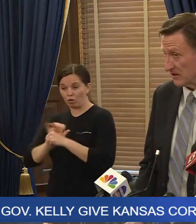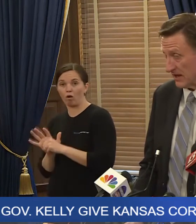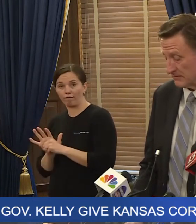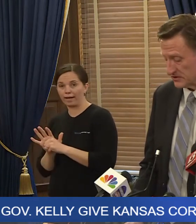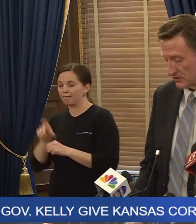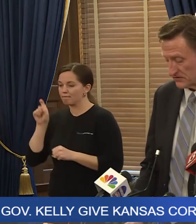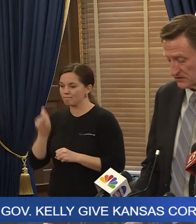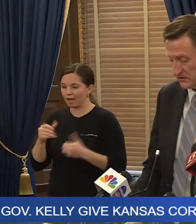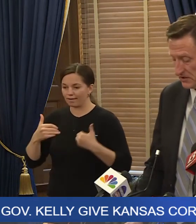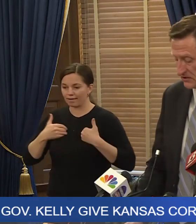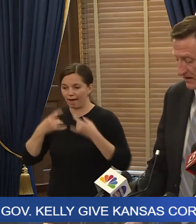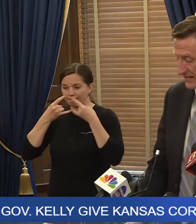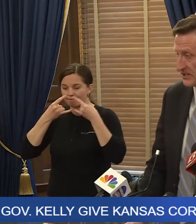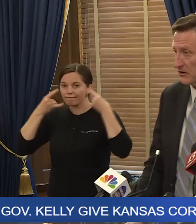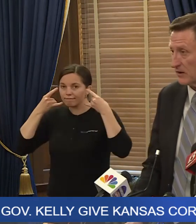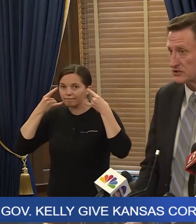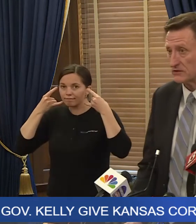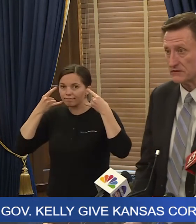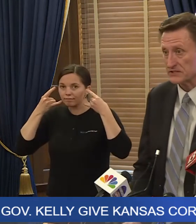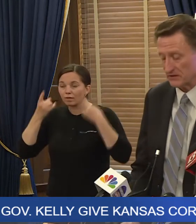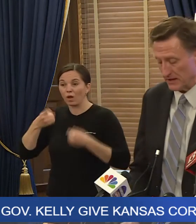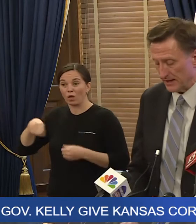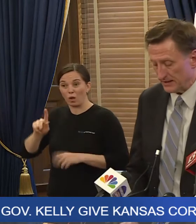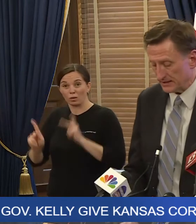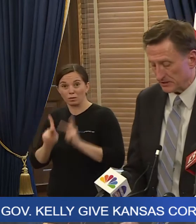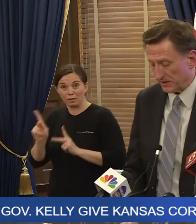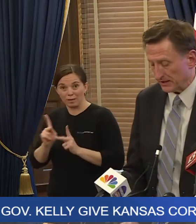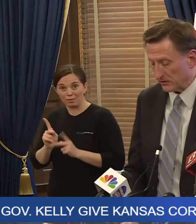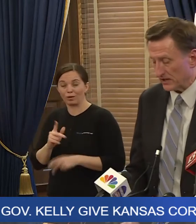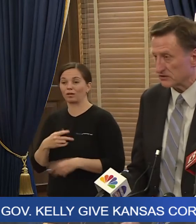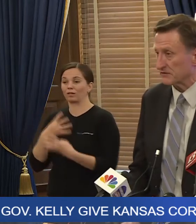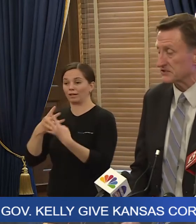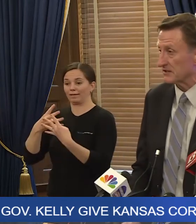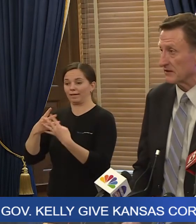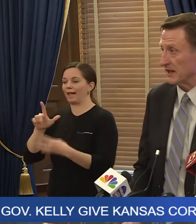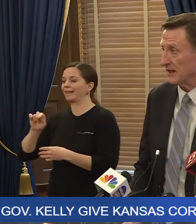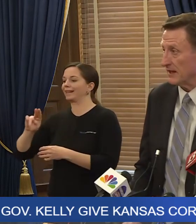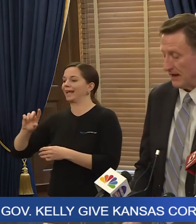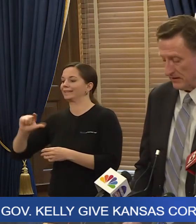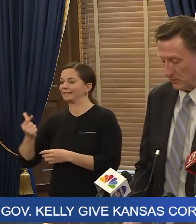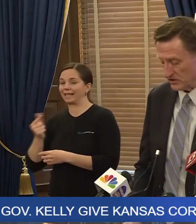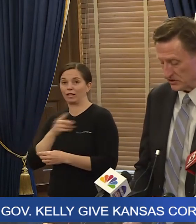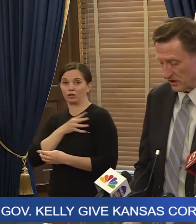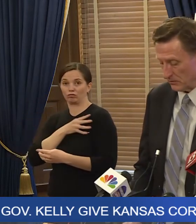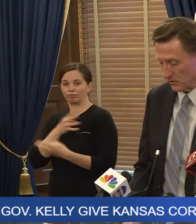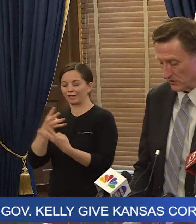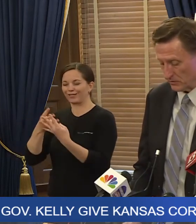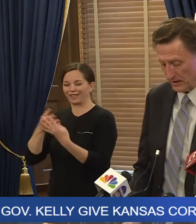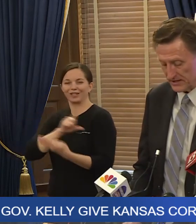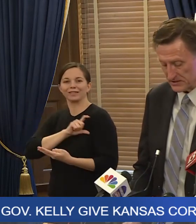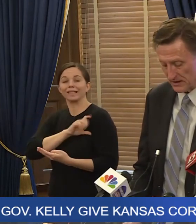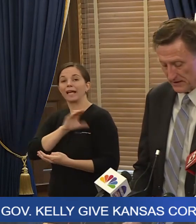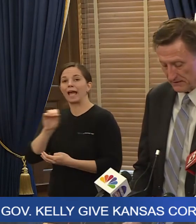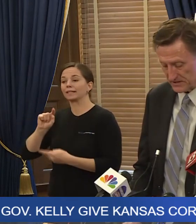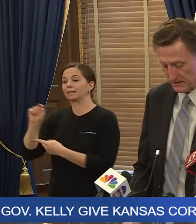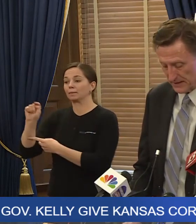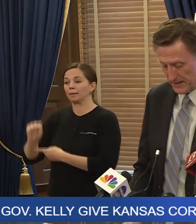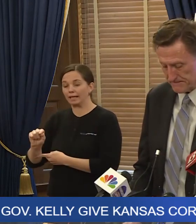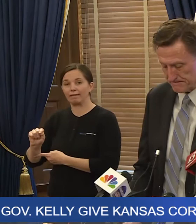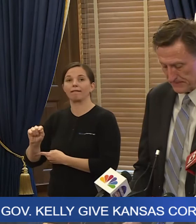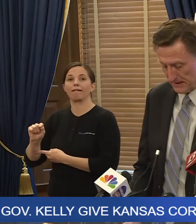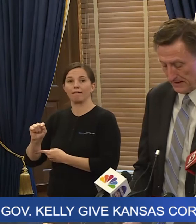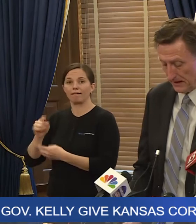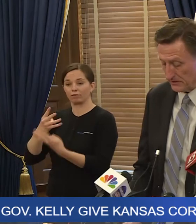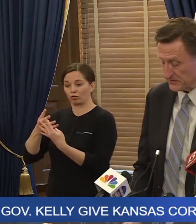at all times. Those facilities are Lansing Correctional Facility, Topeka Correctional Facility, and the Wichita Work Release